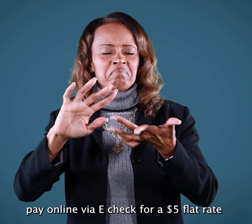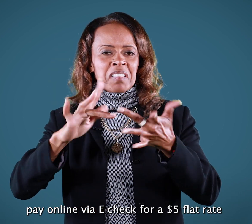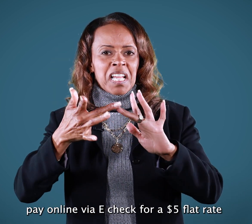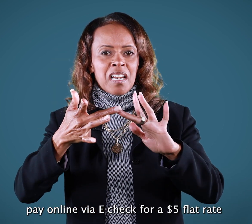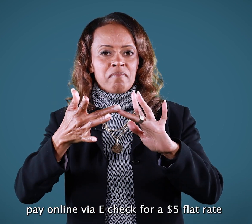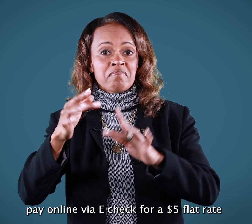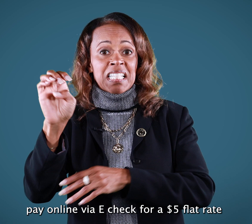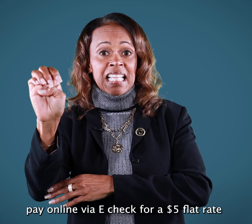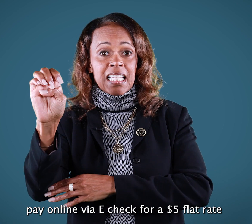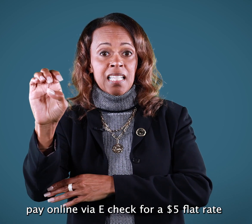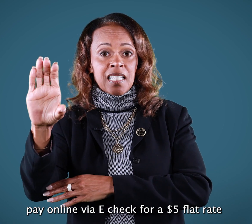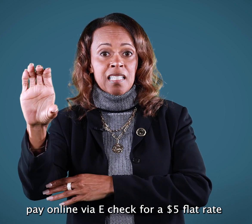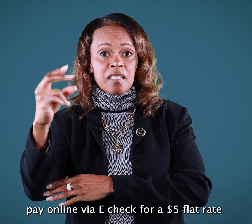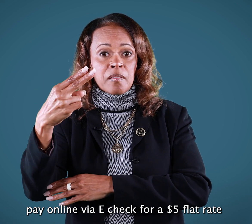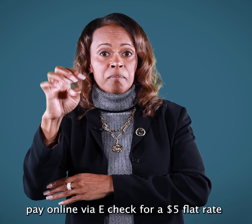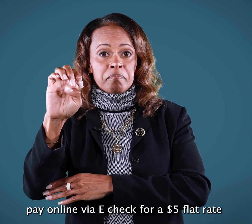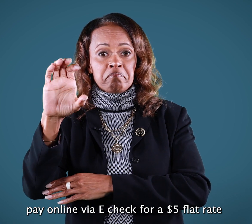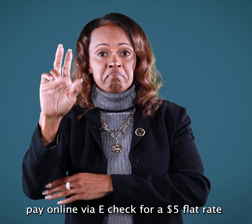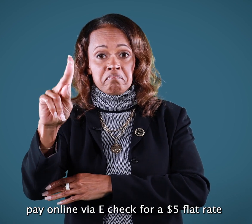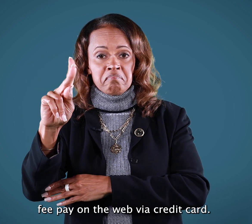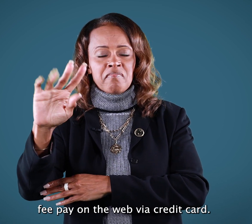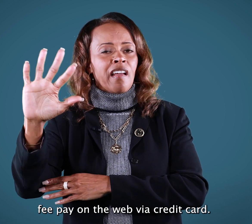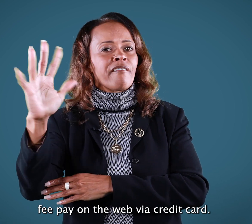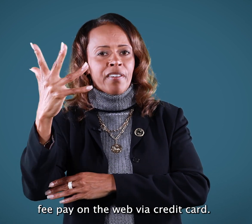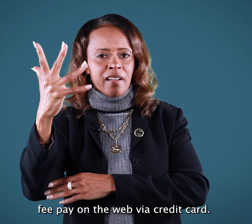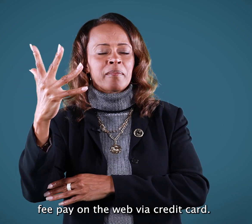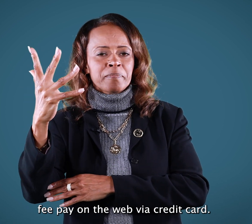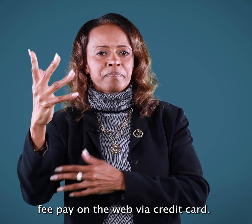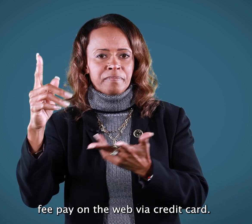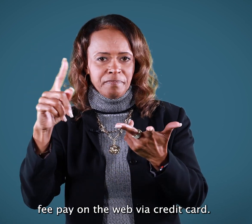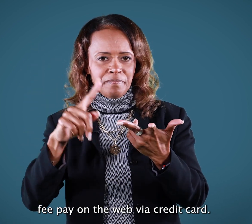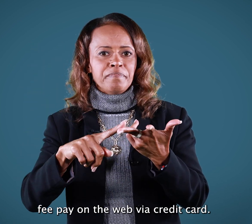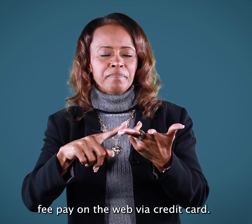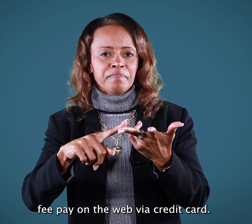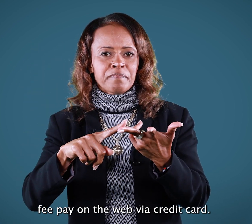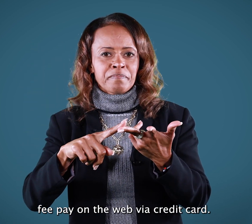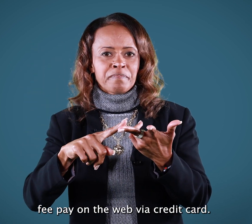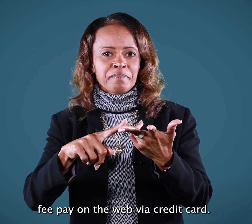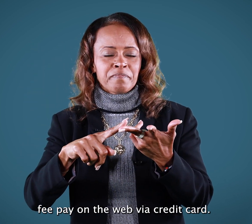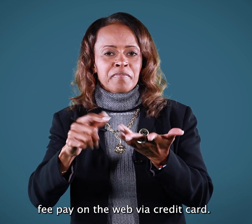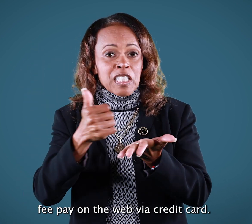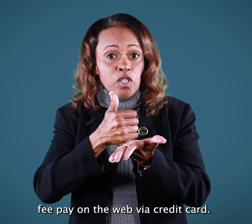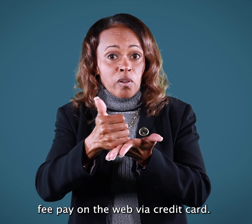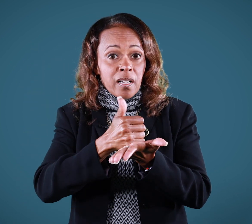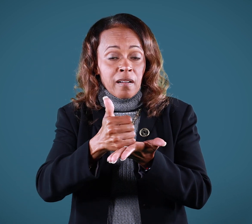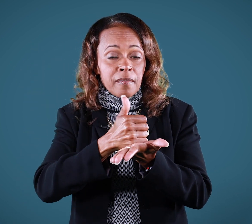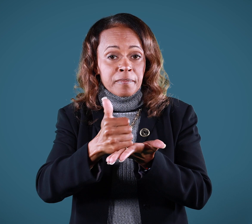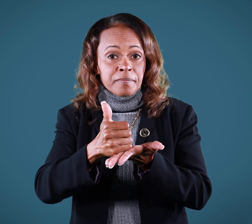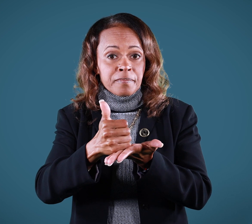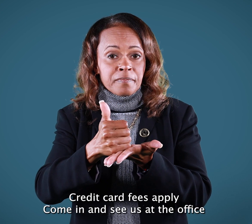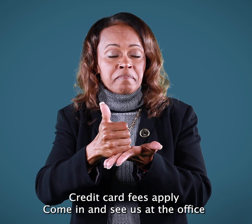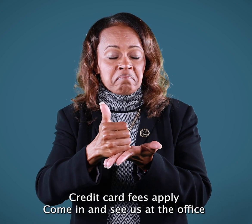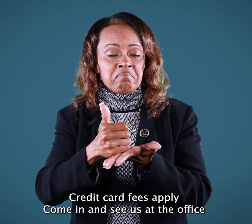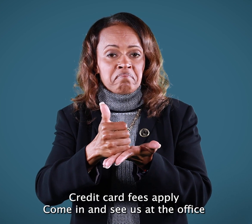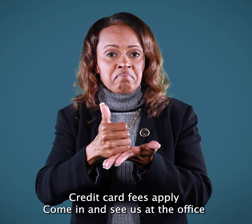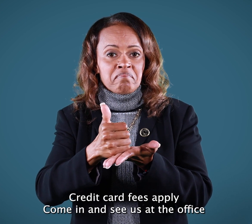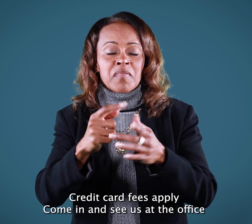for a $5 flat rate fee. Pay on the web via credit card. Credit card fees